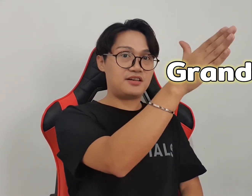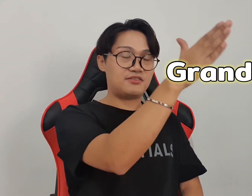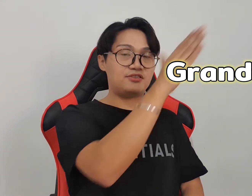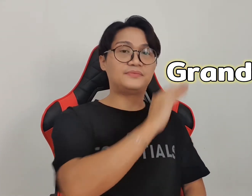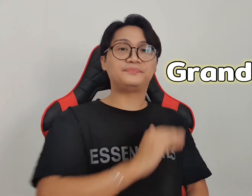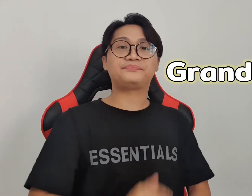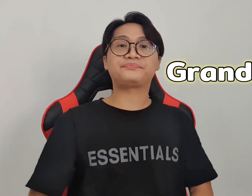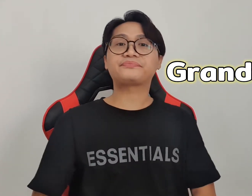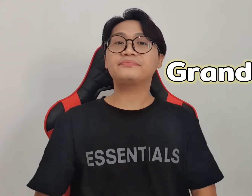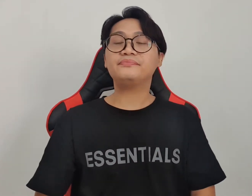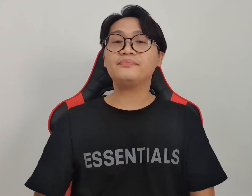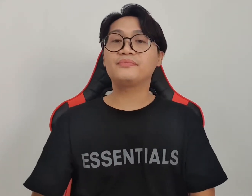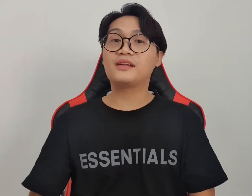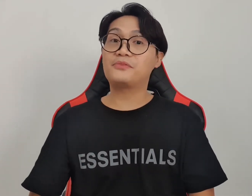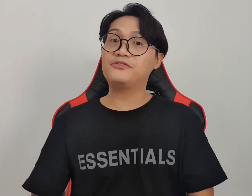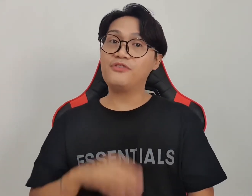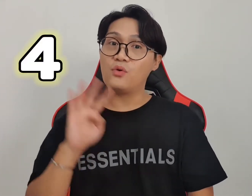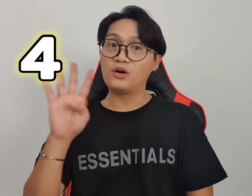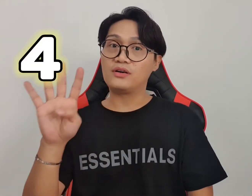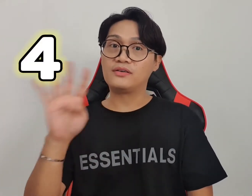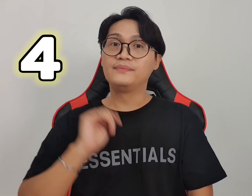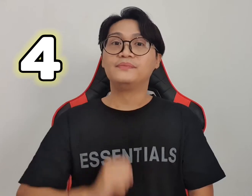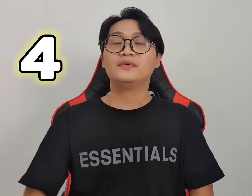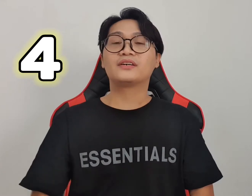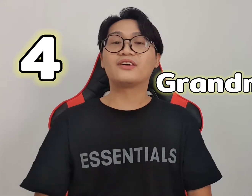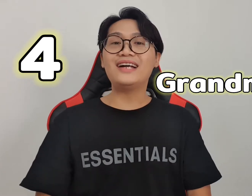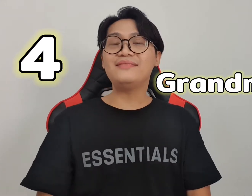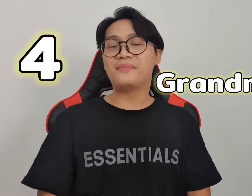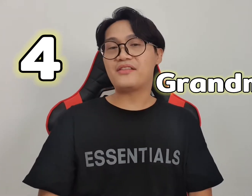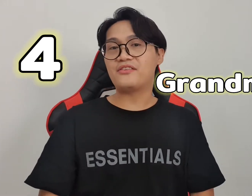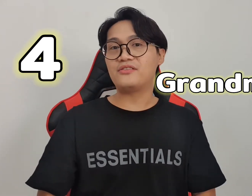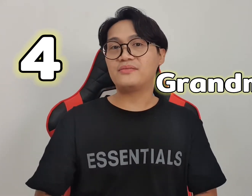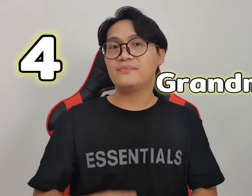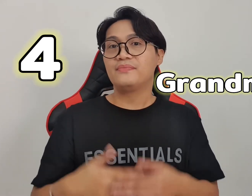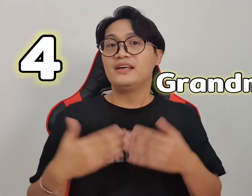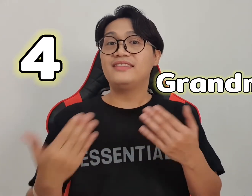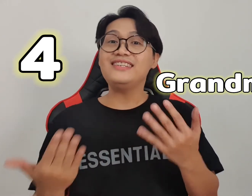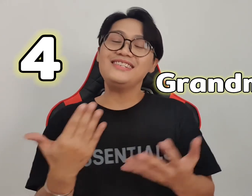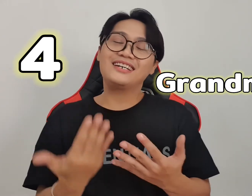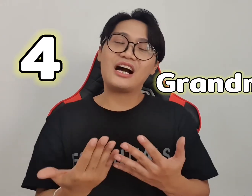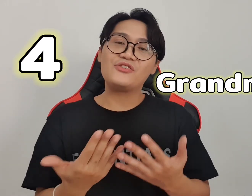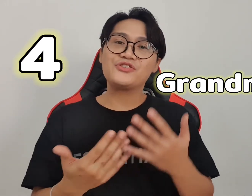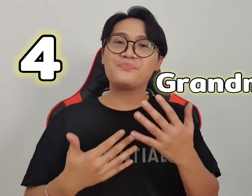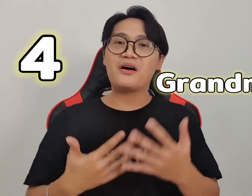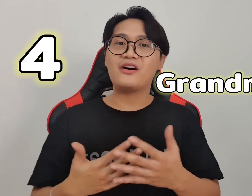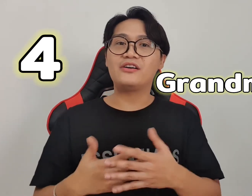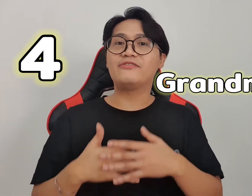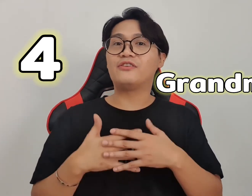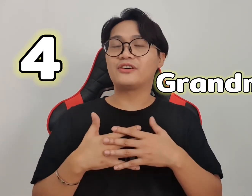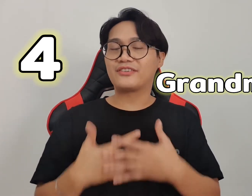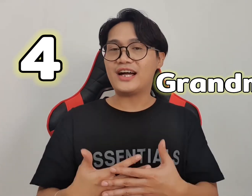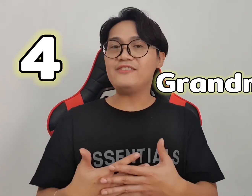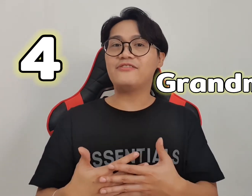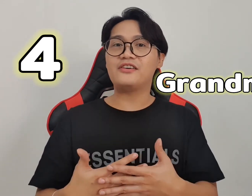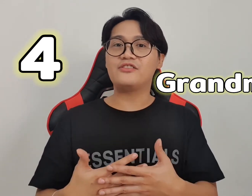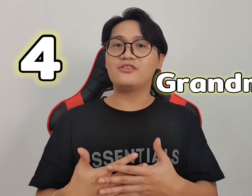Grandfather. Number 4, grandmother. This is the counterpart for grandfather.